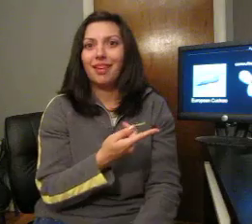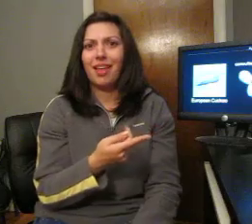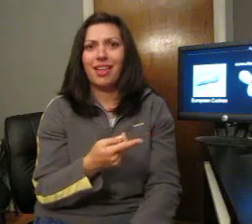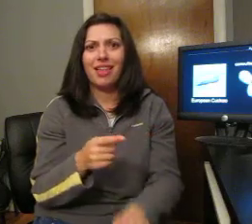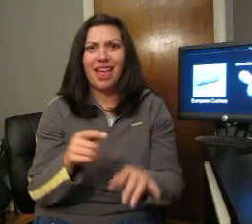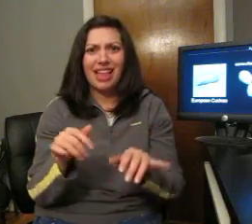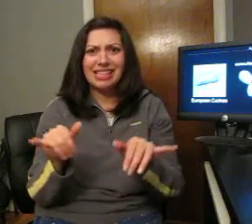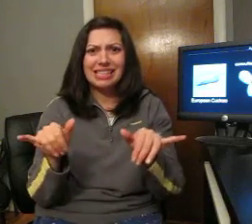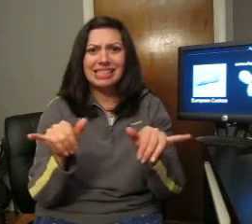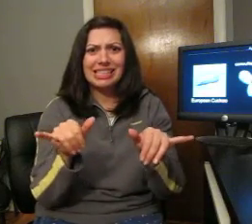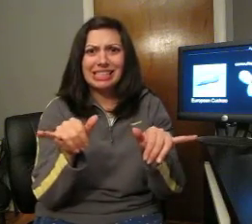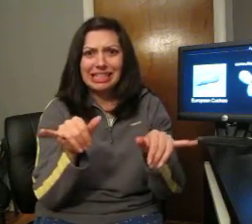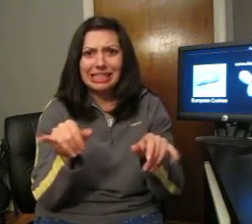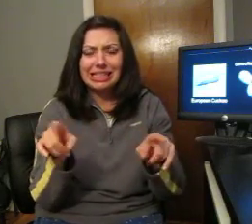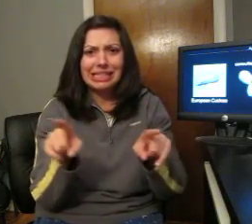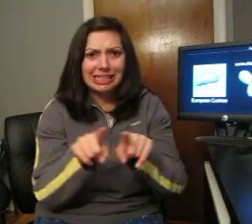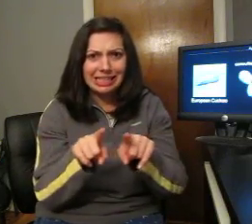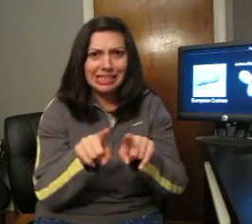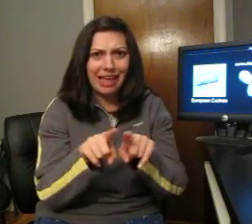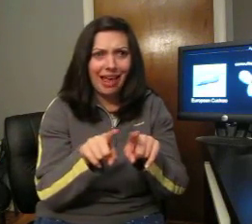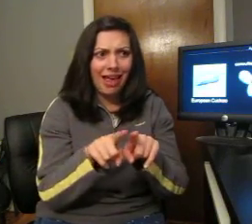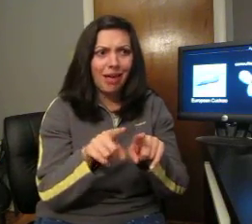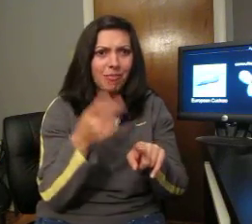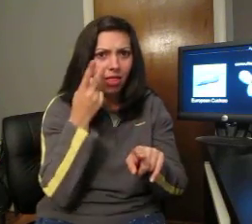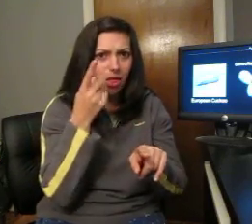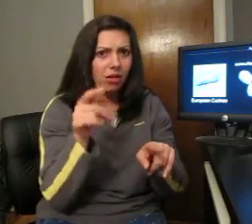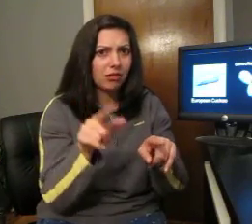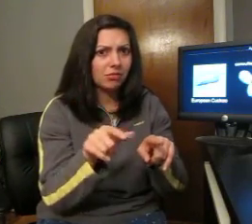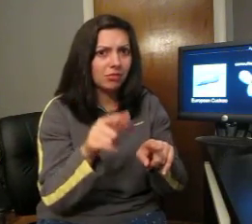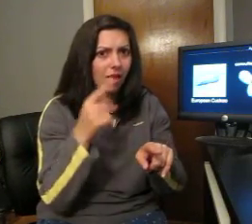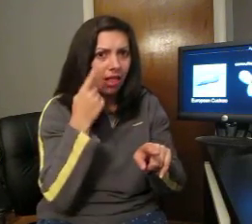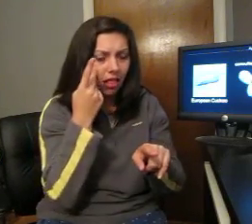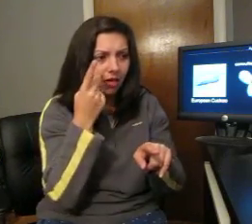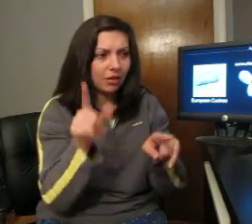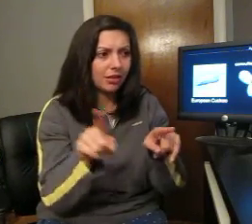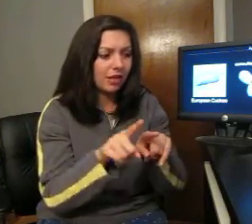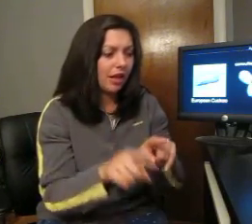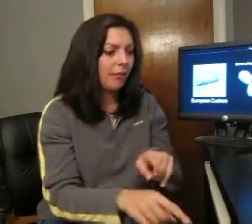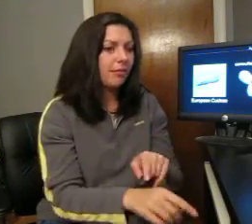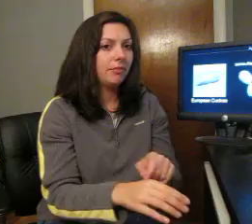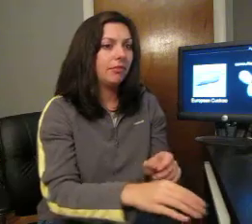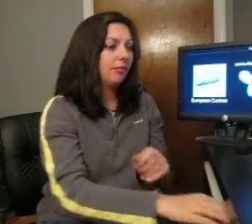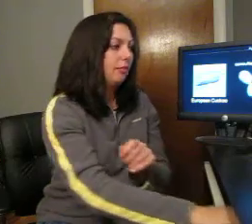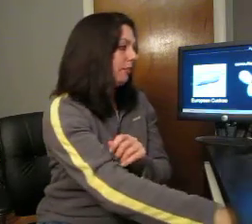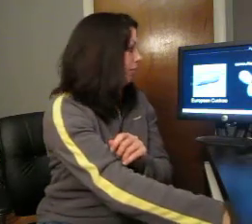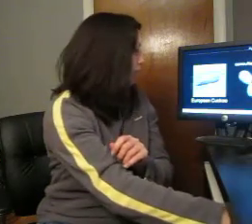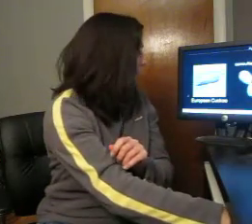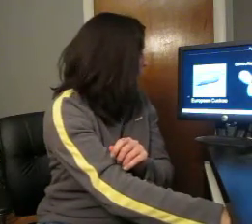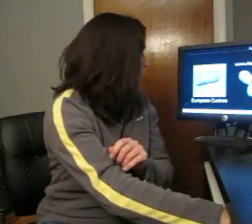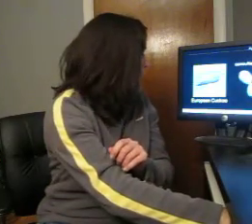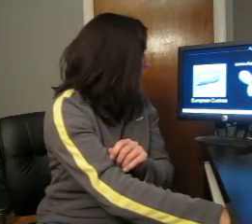and the pattern of their eggs to match those of the host bird in order to be camouflaged in that host bird's nest.